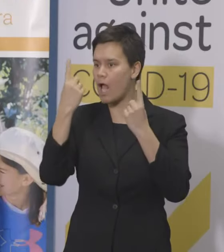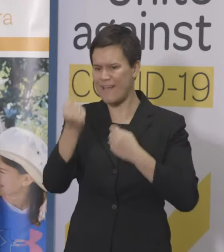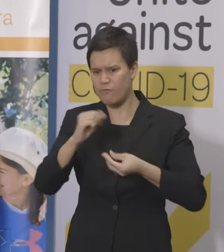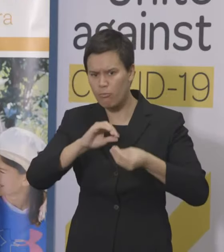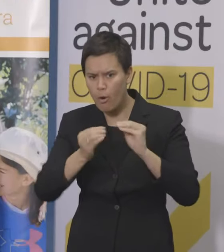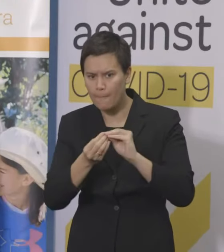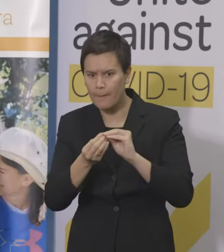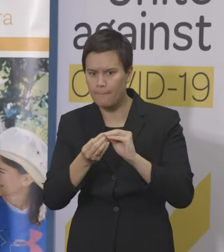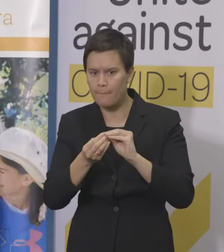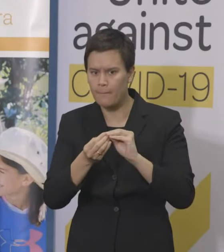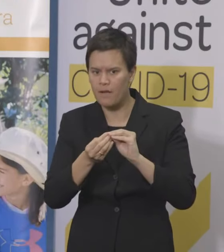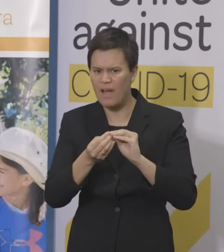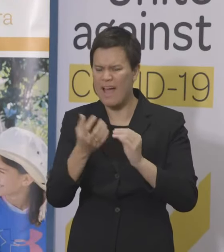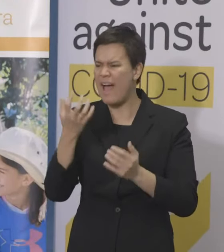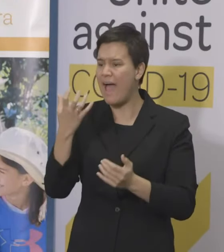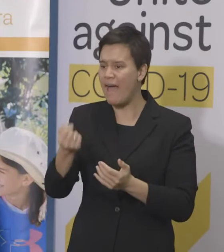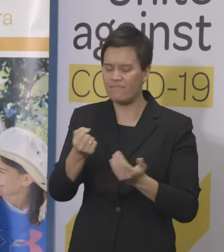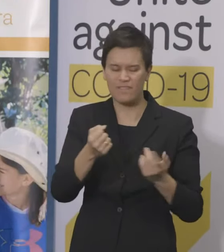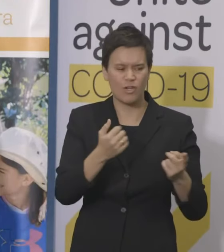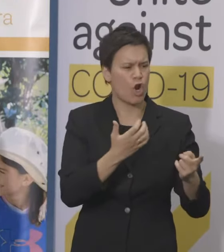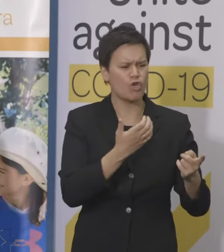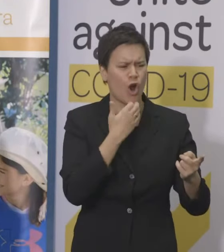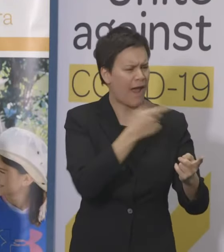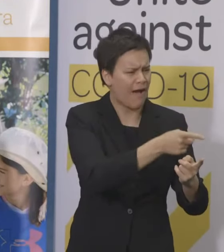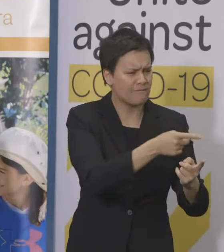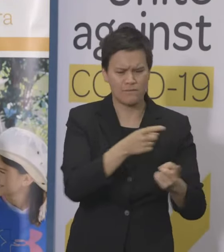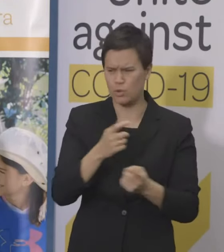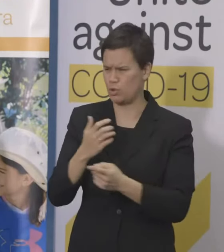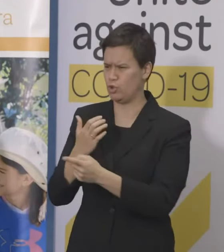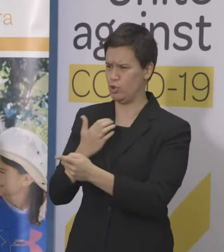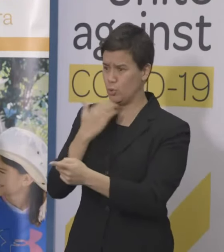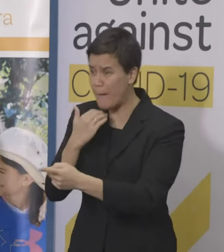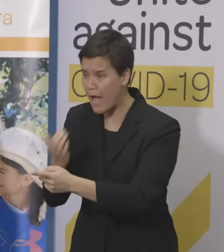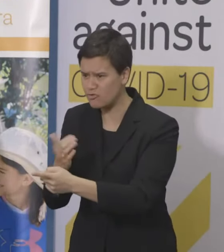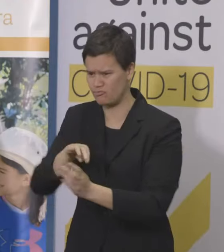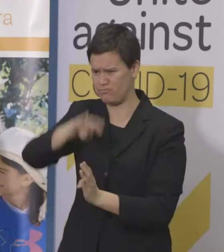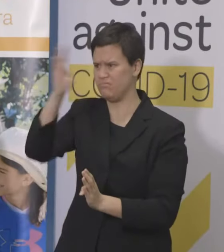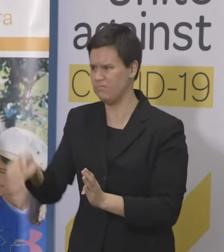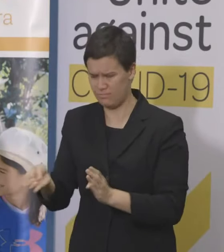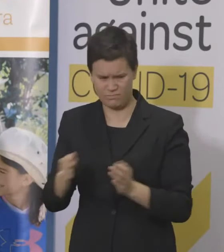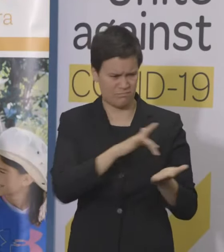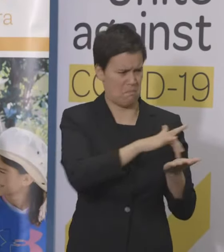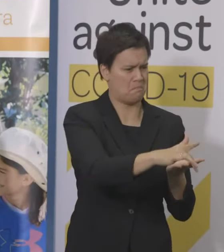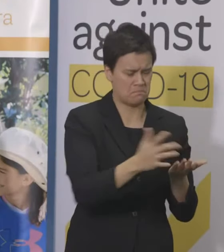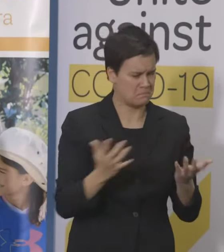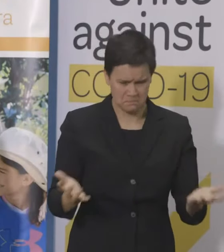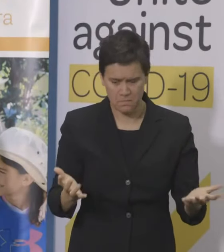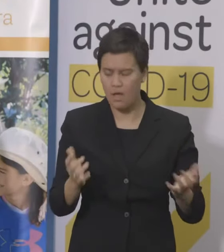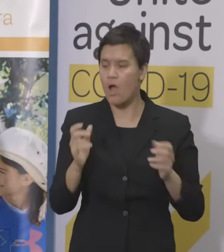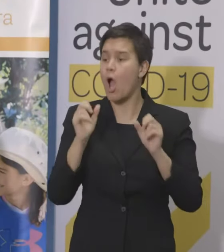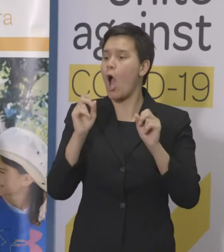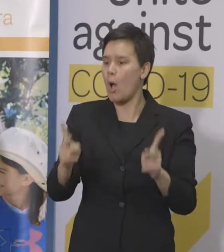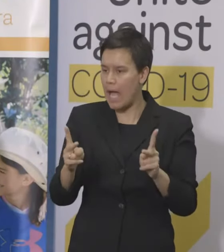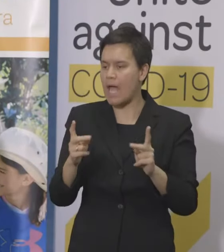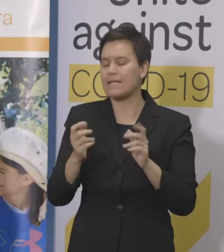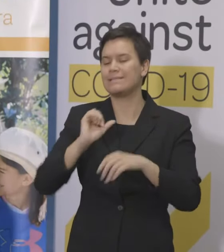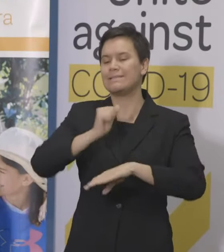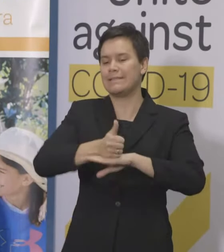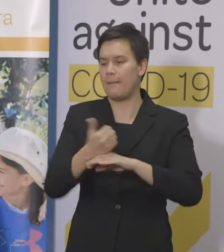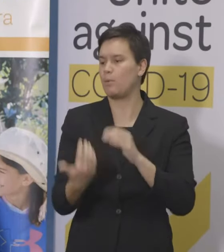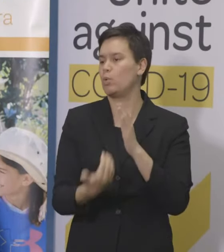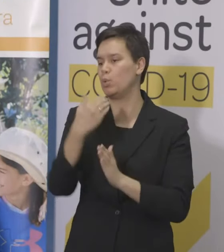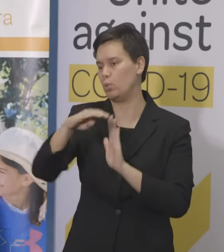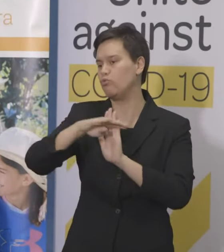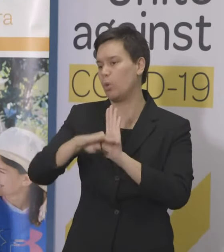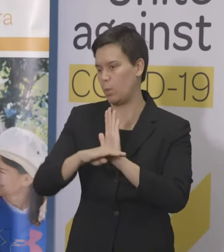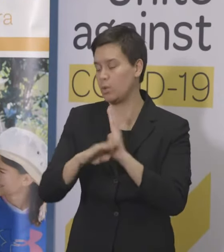around maldistribution, as it were, of the vaccine, we then put in place a national process, an additional step, whereby the Ministry of